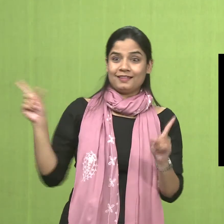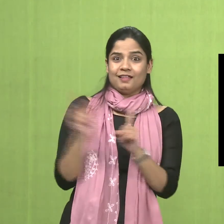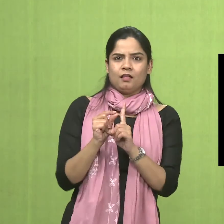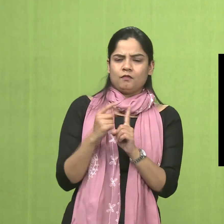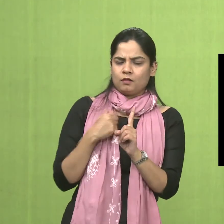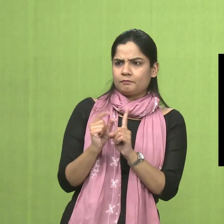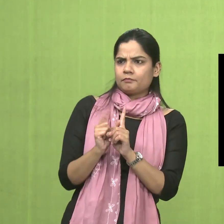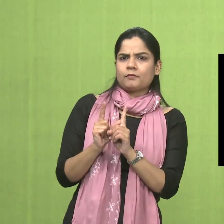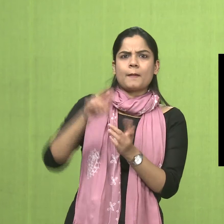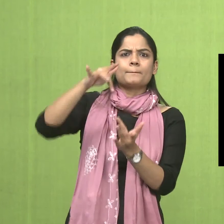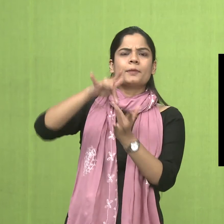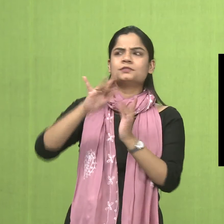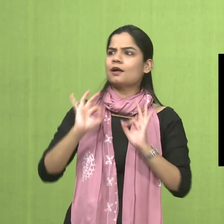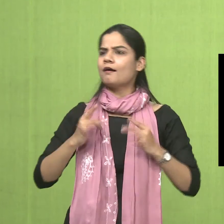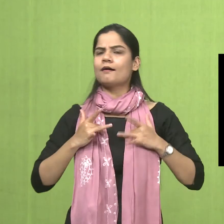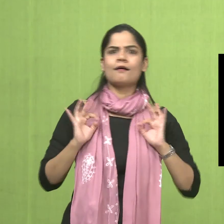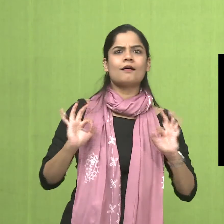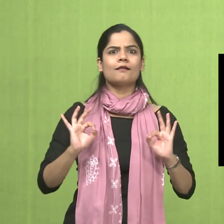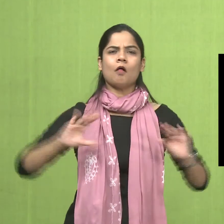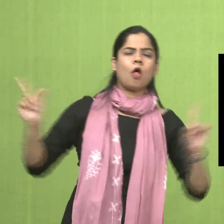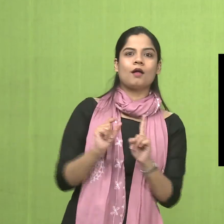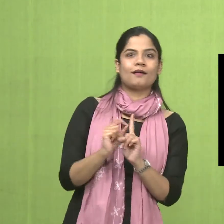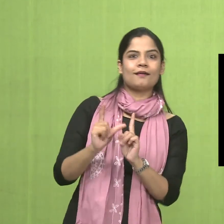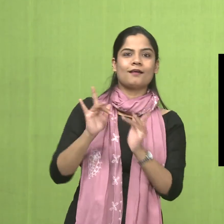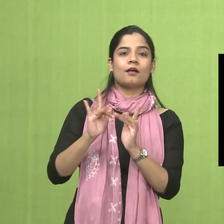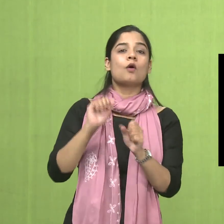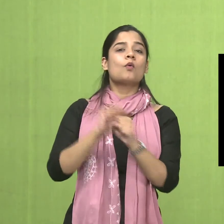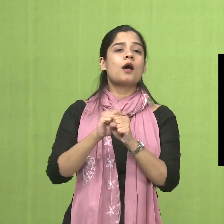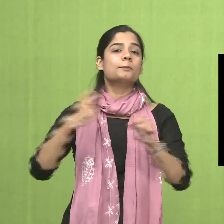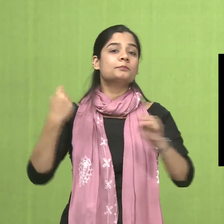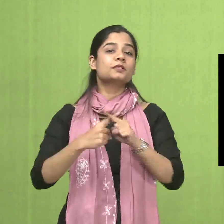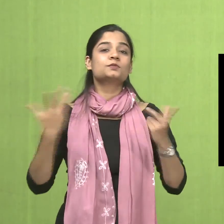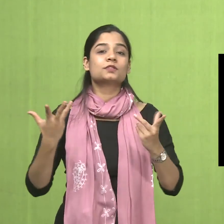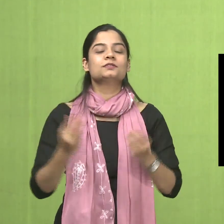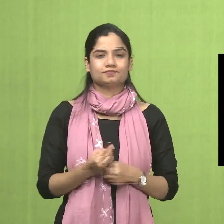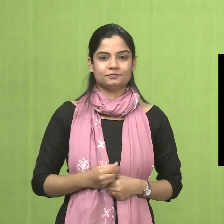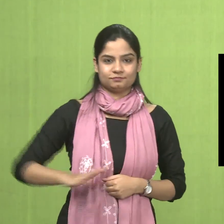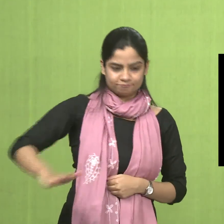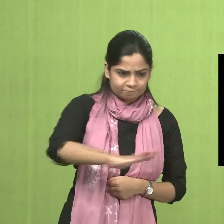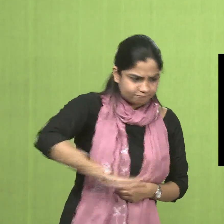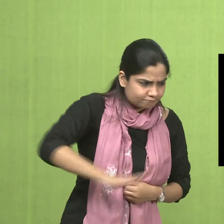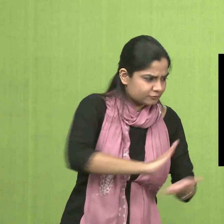Use moderate work using minimum energy. Moderate work, like it can be sweeping, cooking,